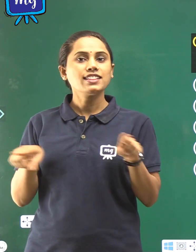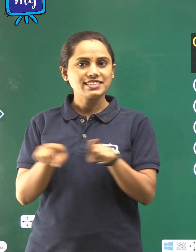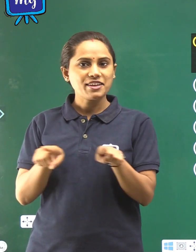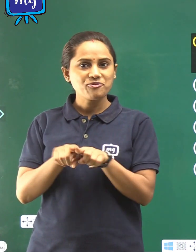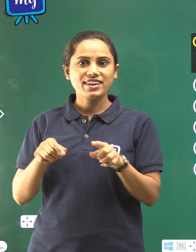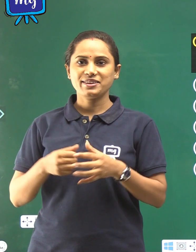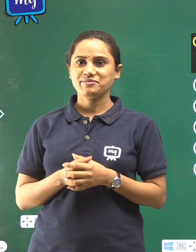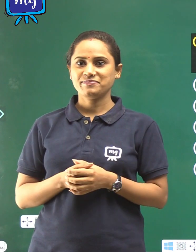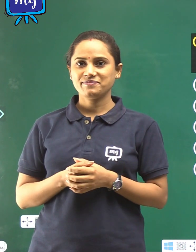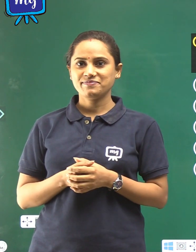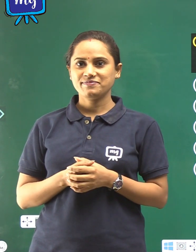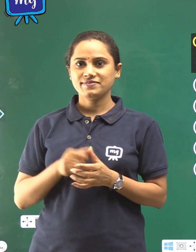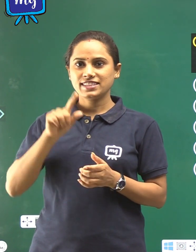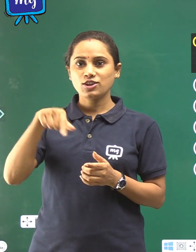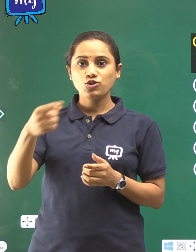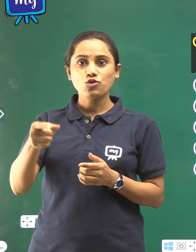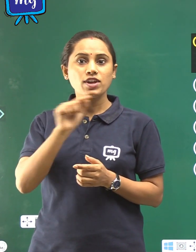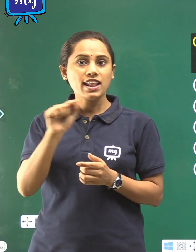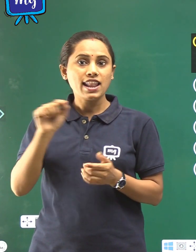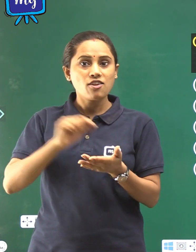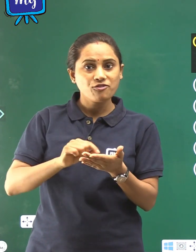way, you will fill